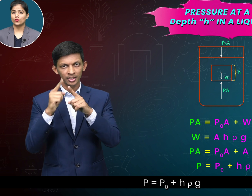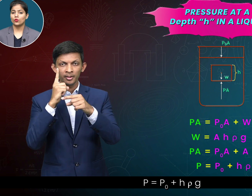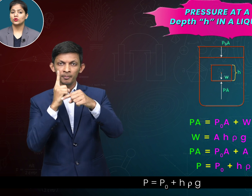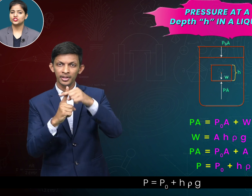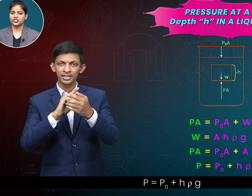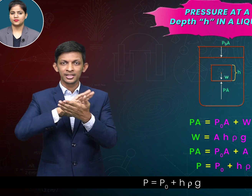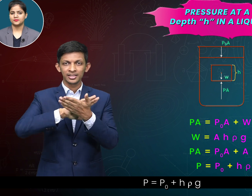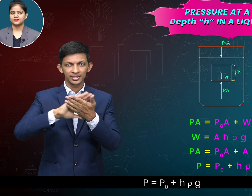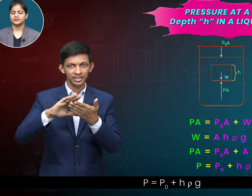rho G.